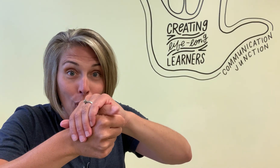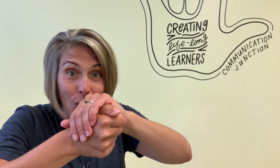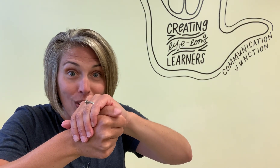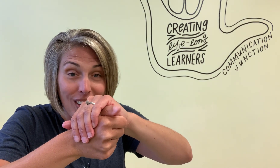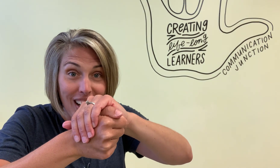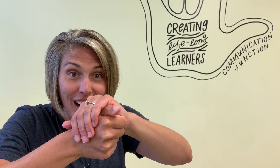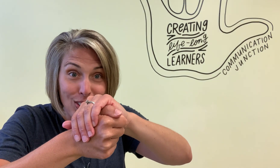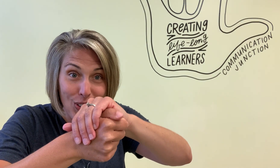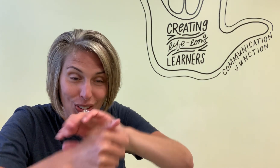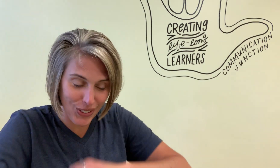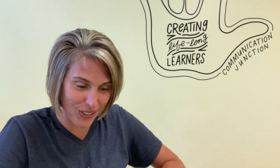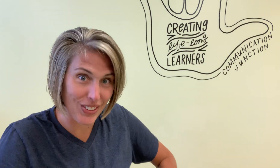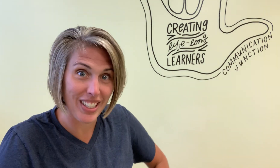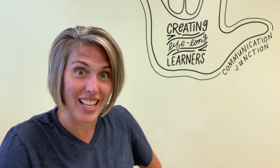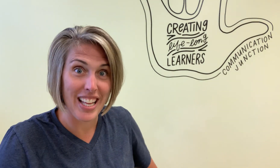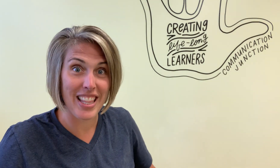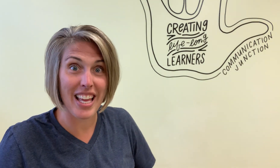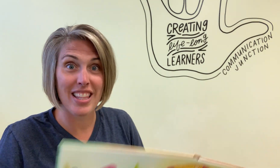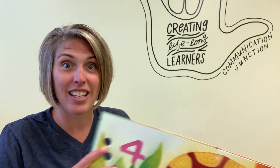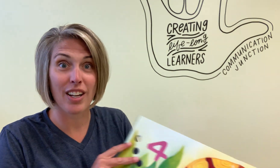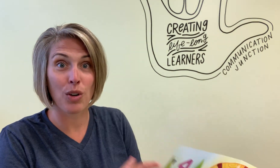turtle. A turtle. Then there